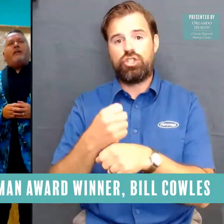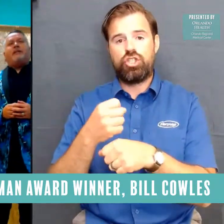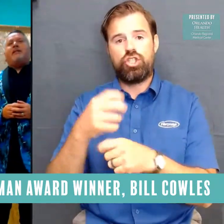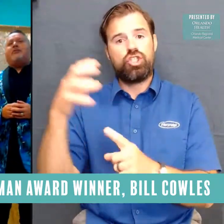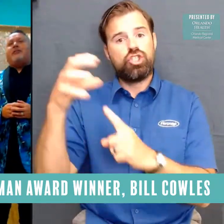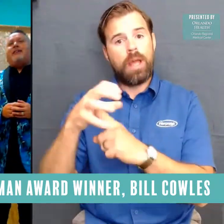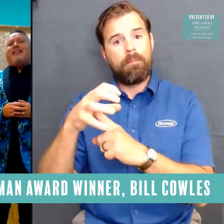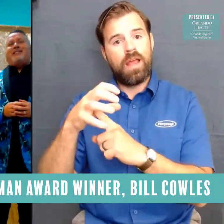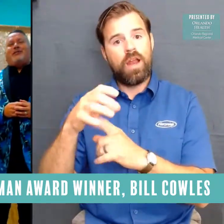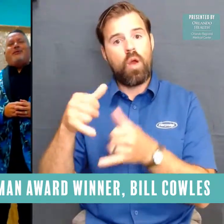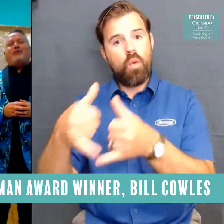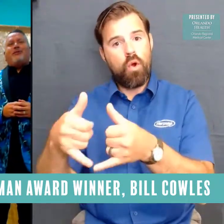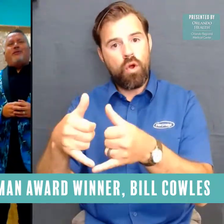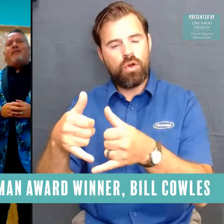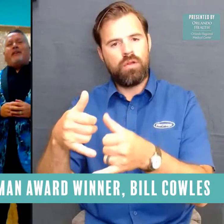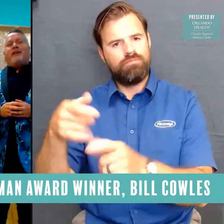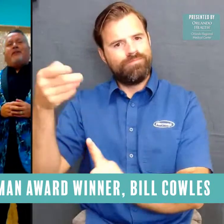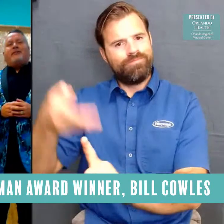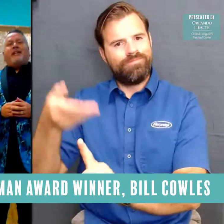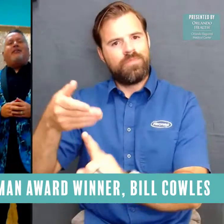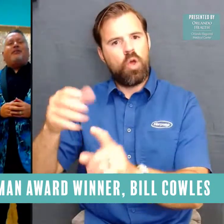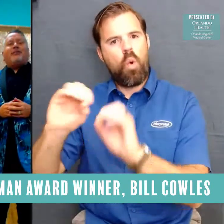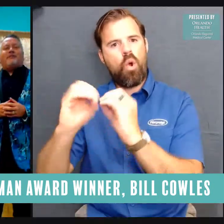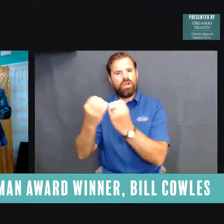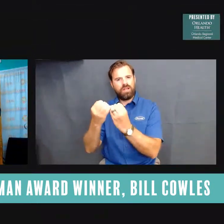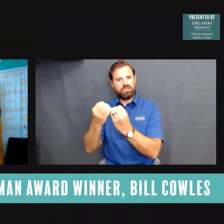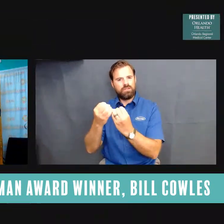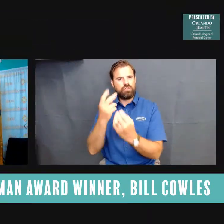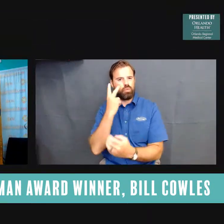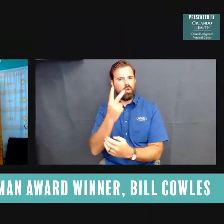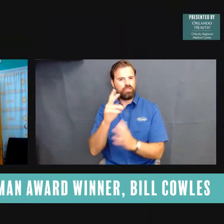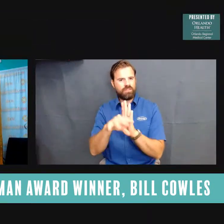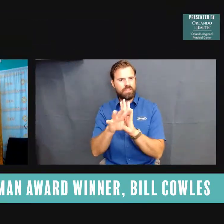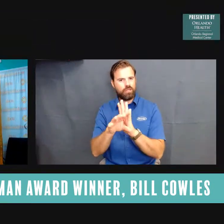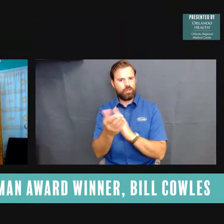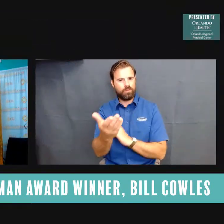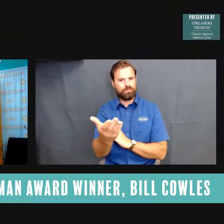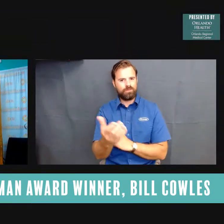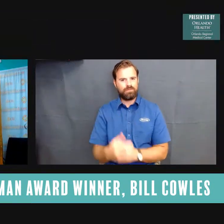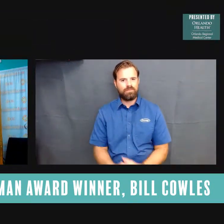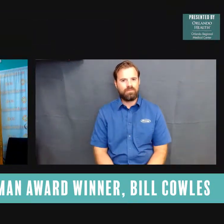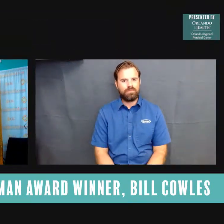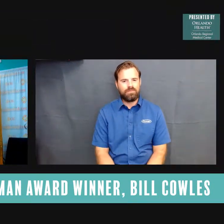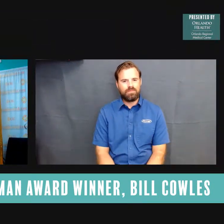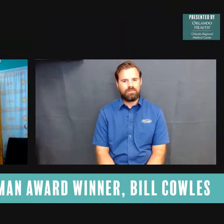this organization is so deserving of the honor. Take a look.